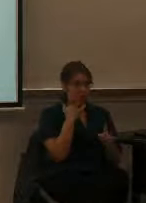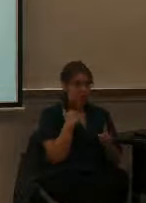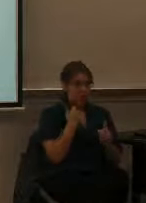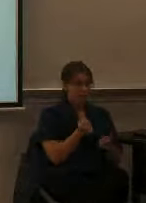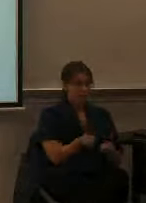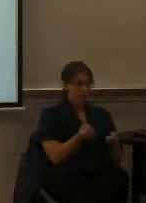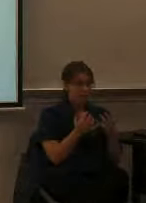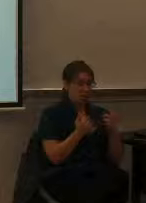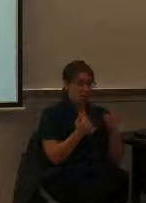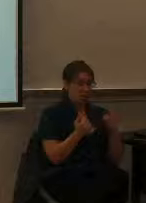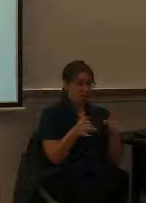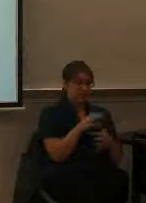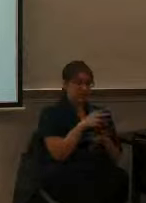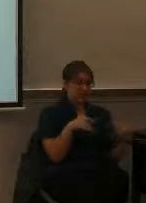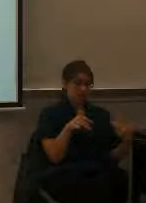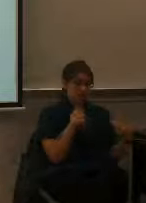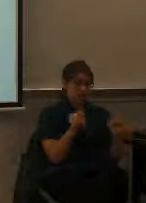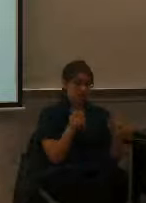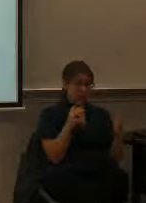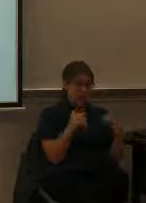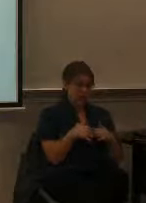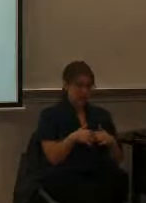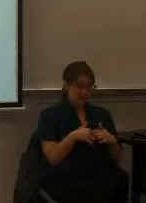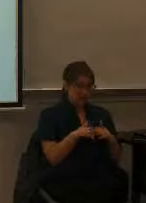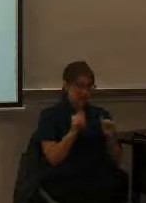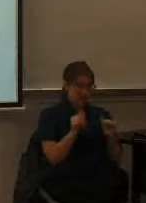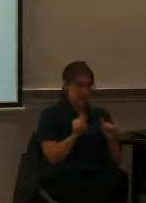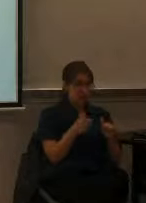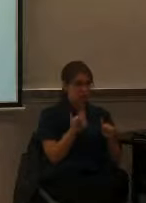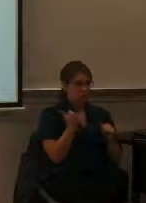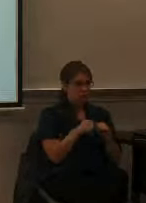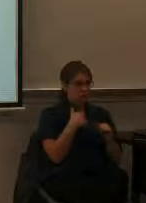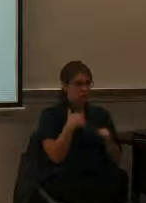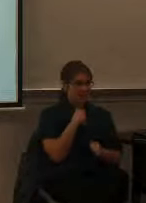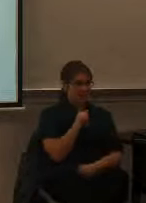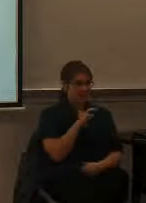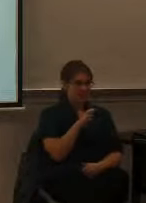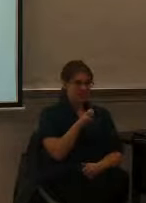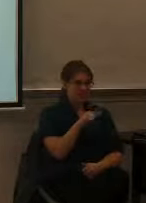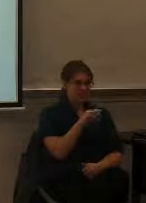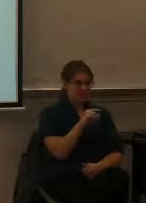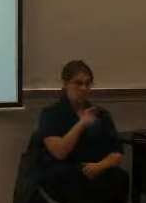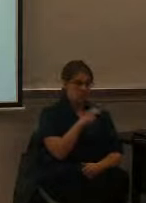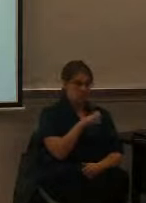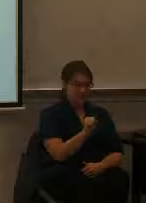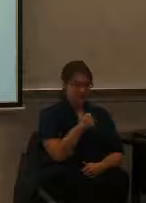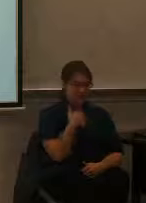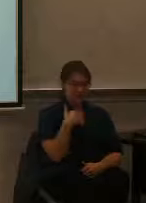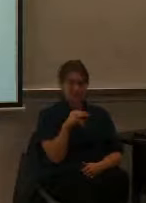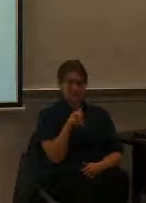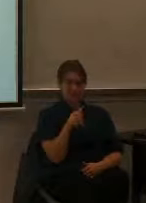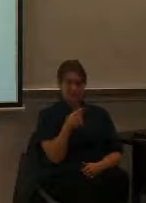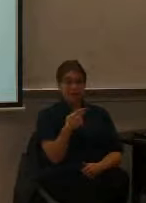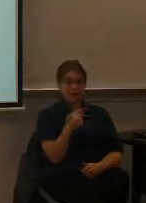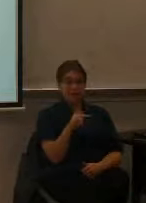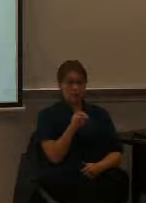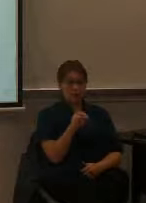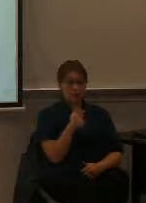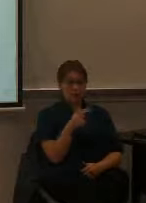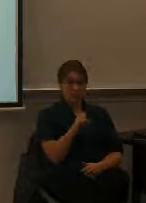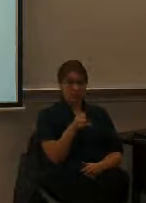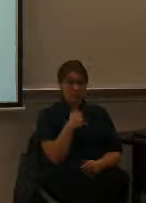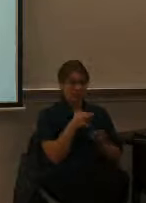of species, they are able to break it down. So if you remember, we had acetogenesis, we had methanogenesis, we had